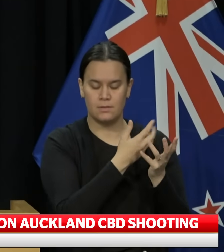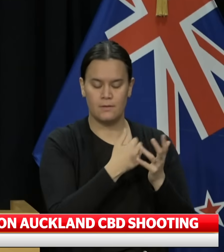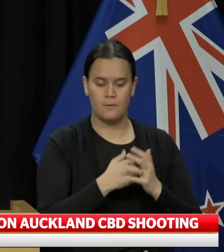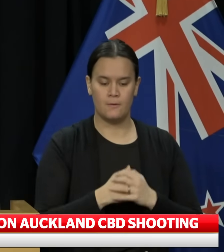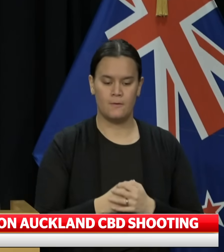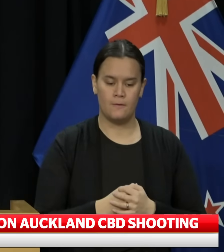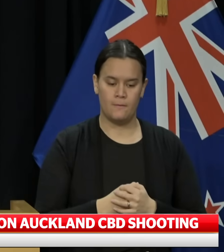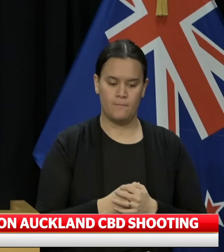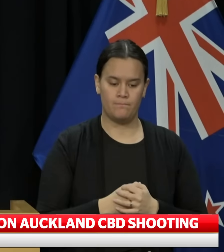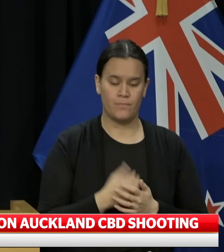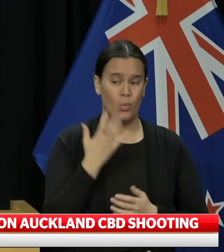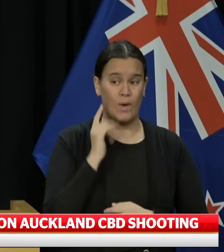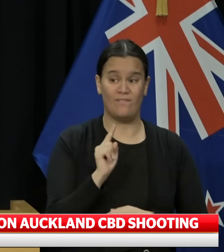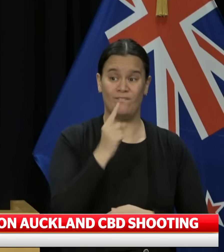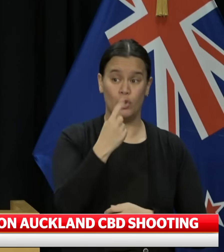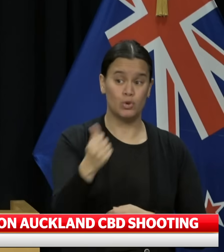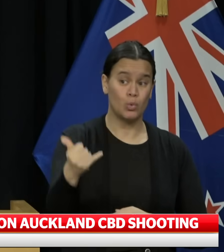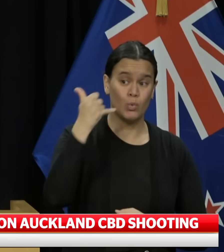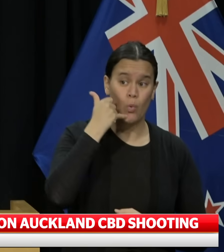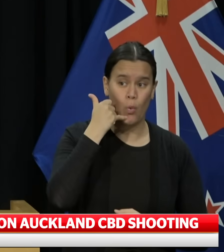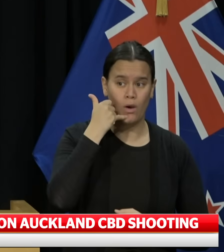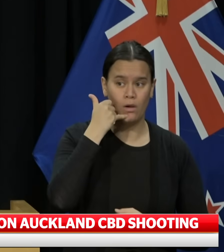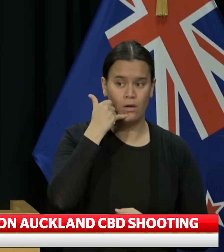Obviously, my first initial reaction was